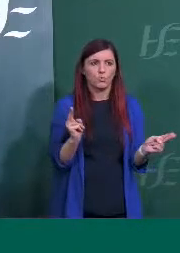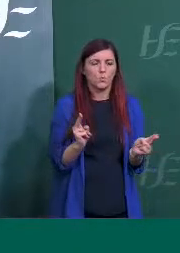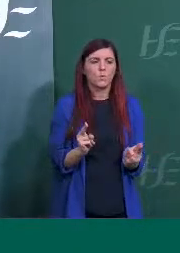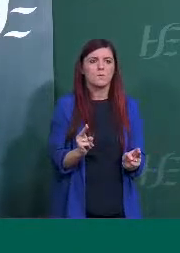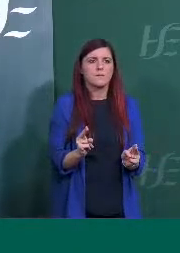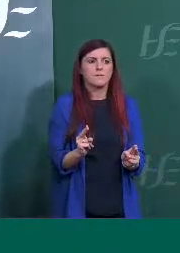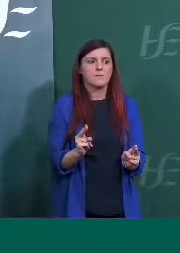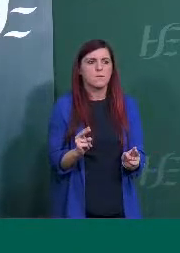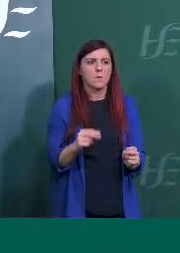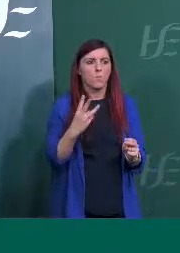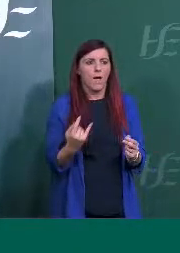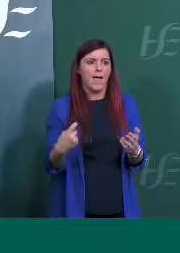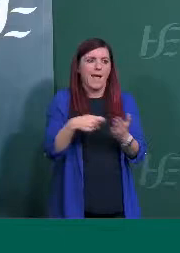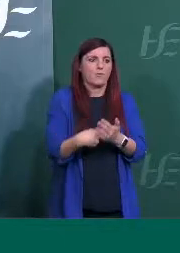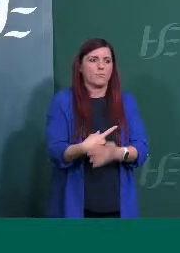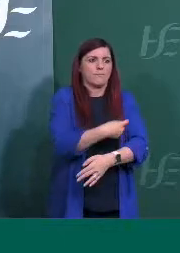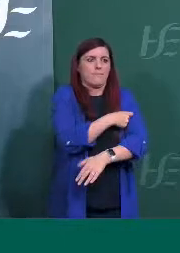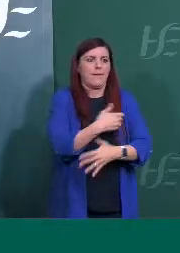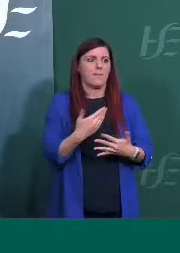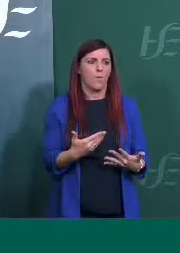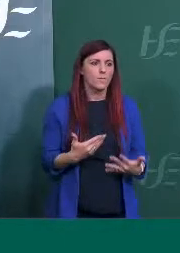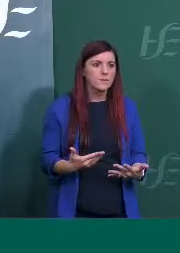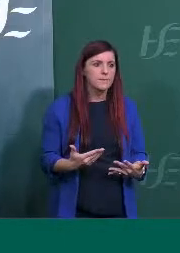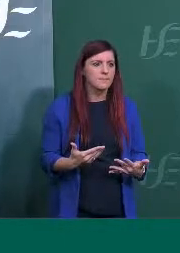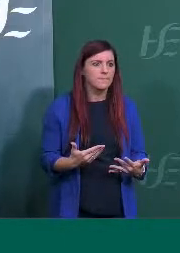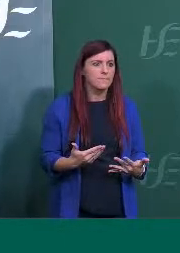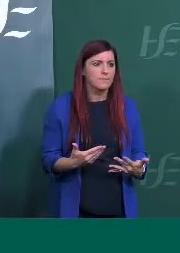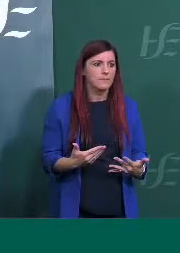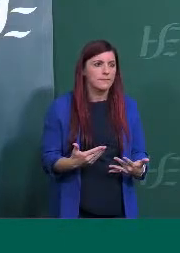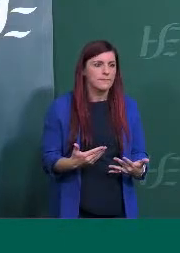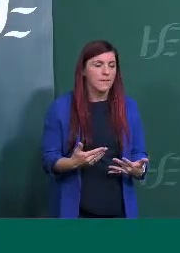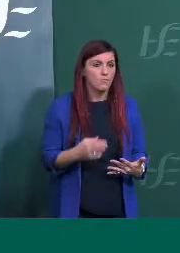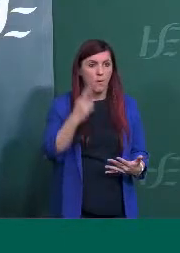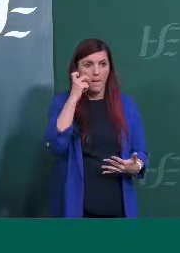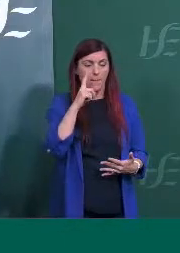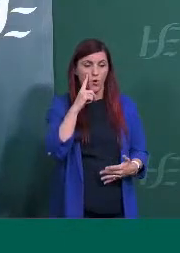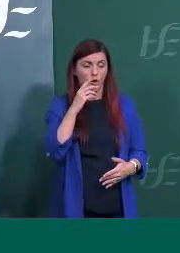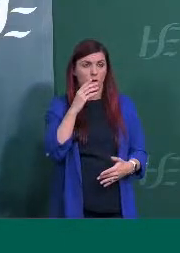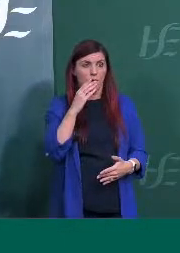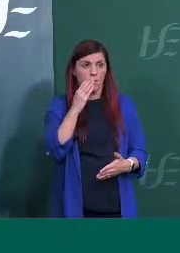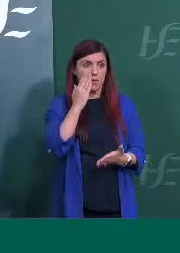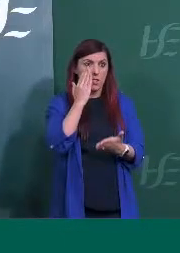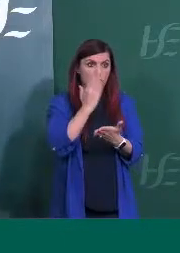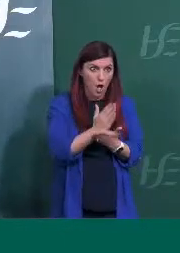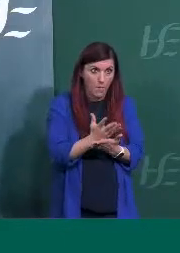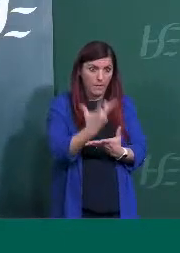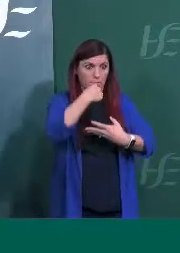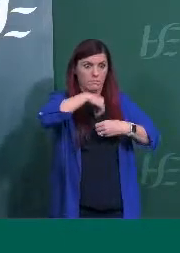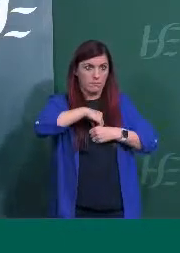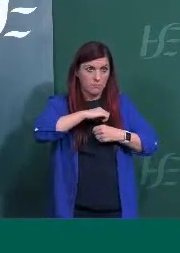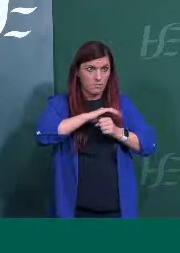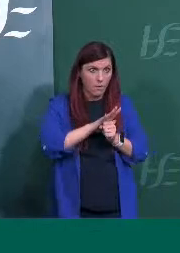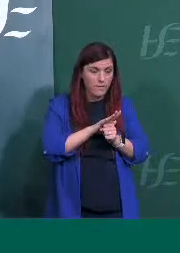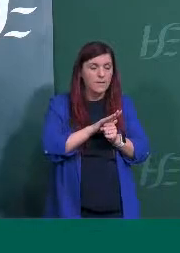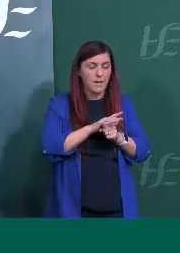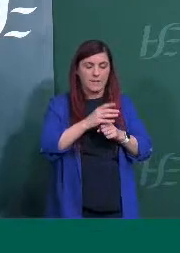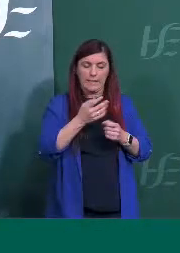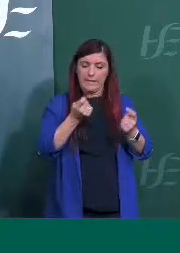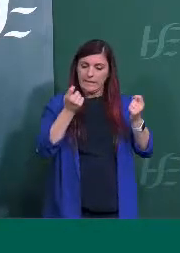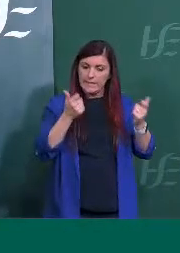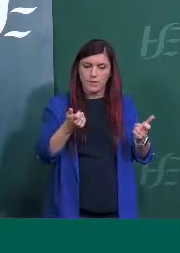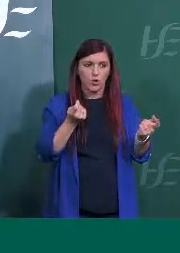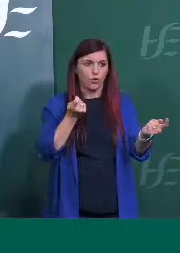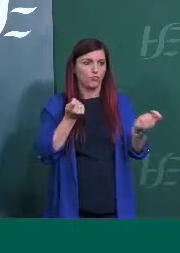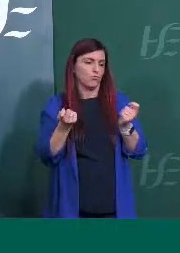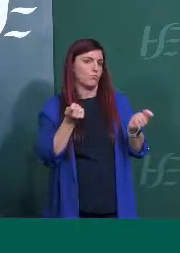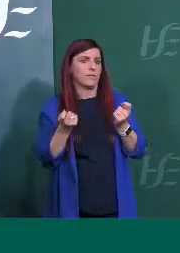And lastly, to reiterate that message we've learned from the very beginning, is prevention of COVID-19 is much easier than treatment by the time somebody